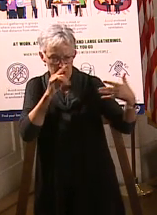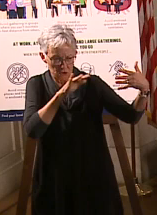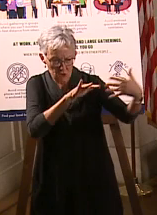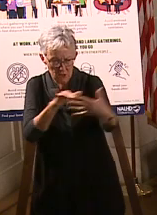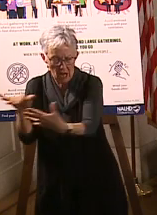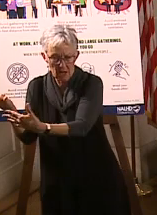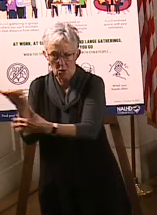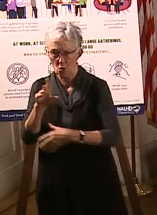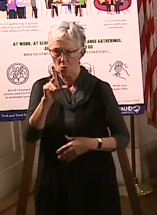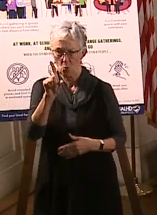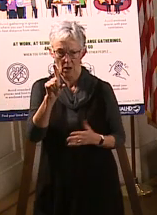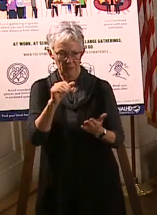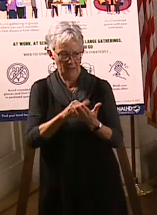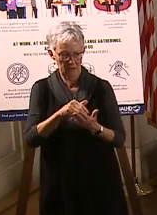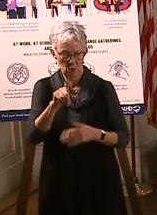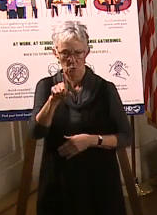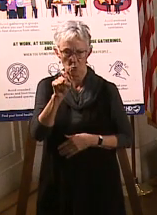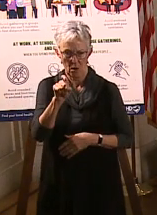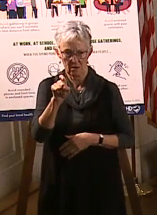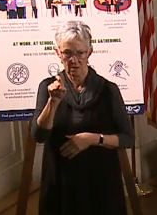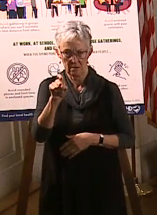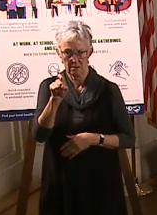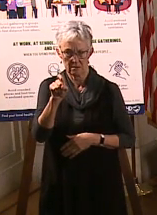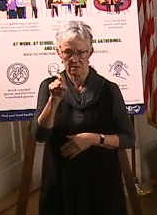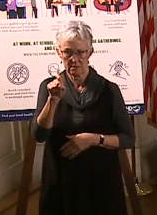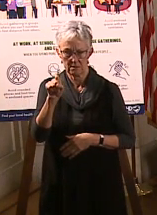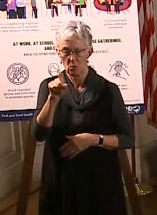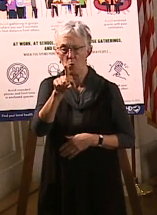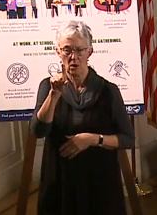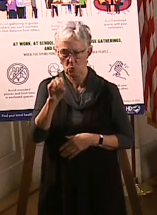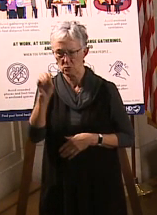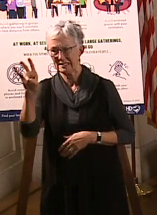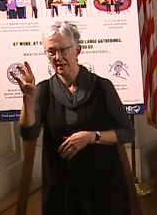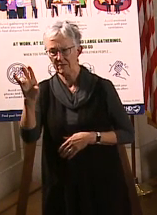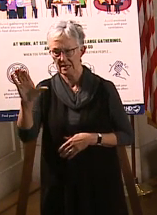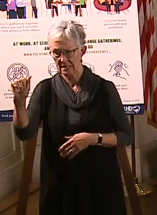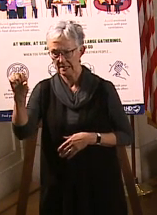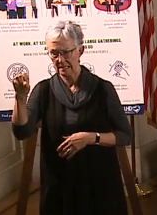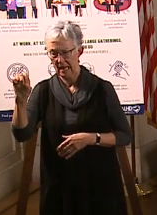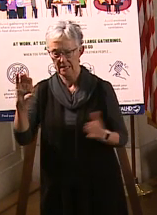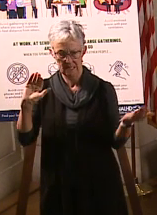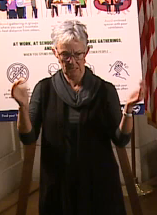1,769 B117 cases and compared it to